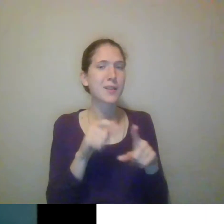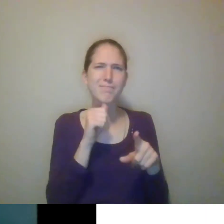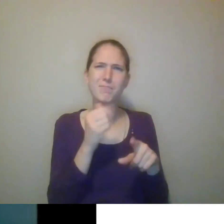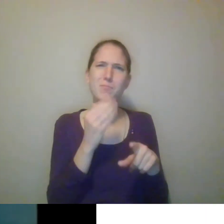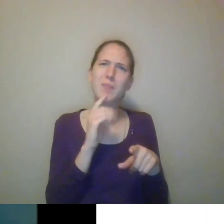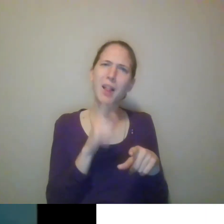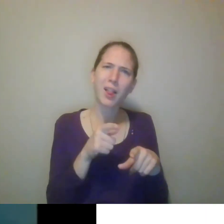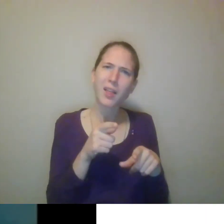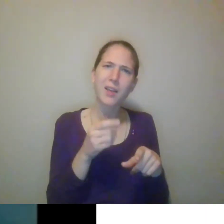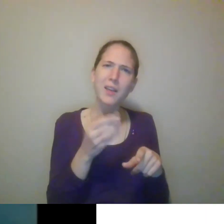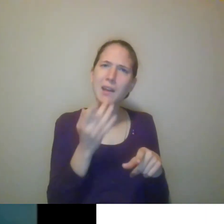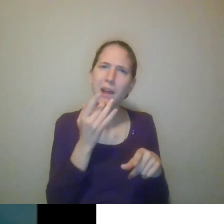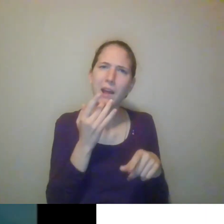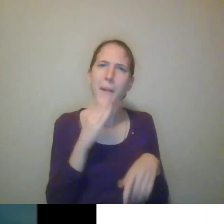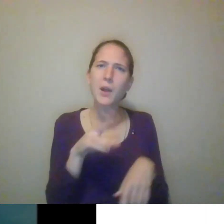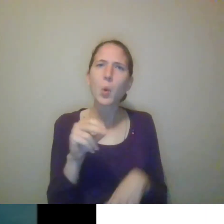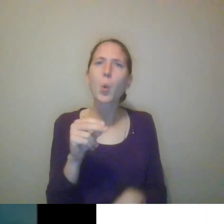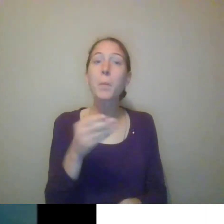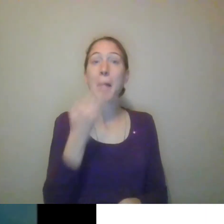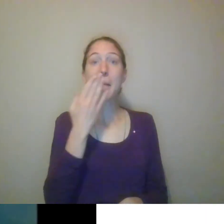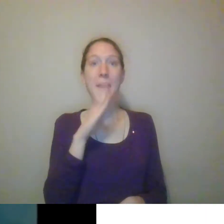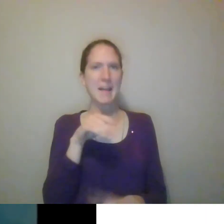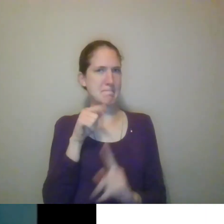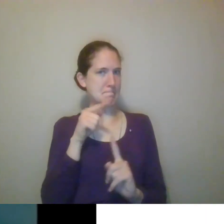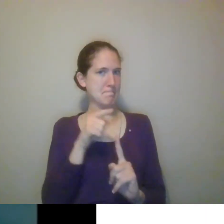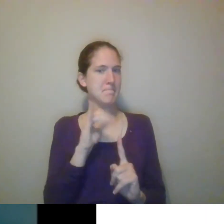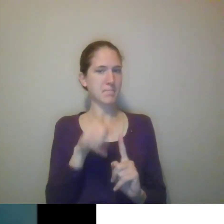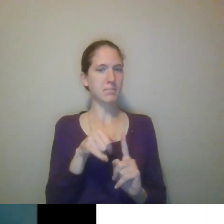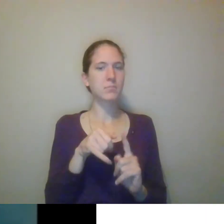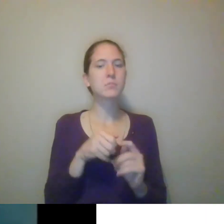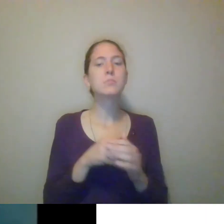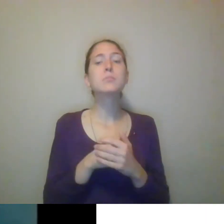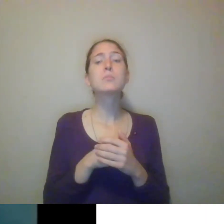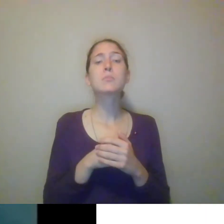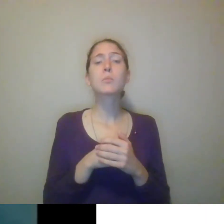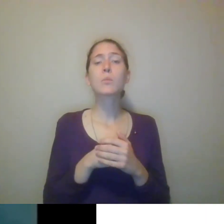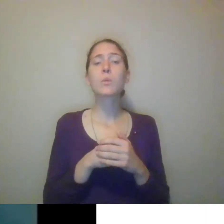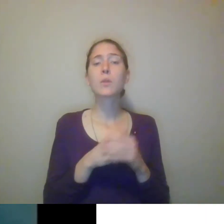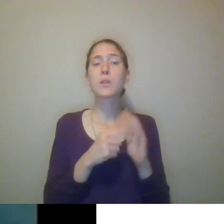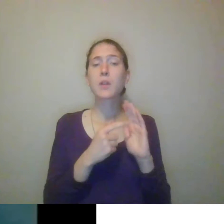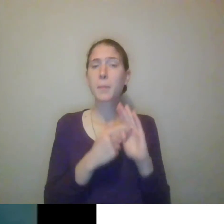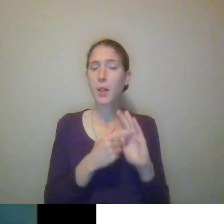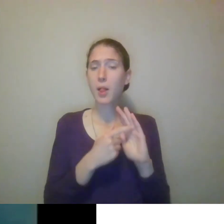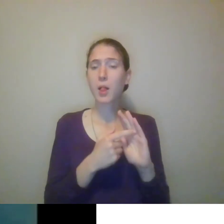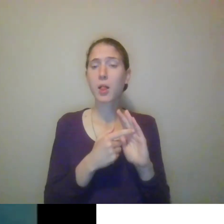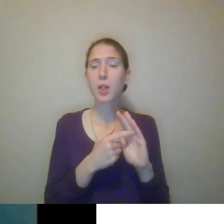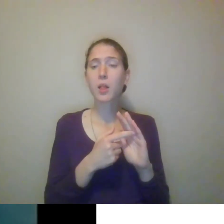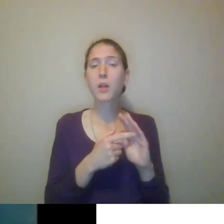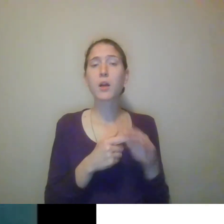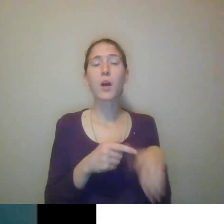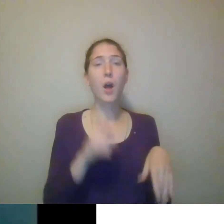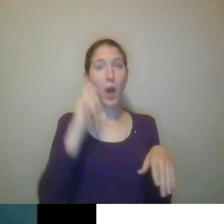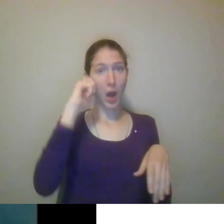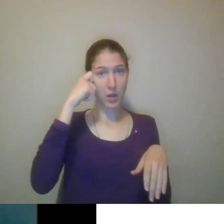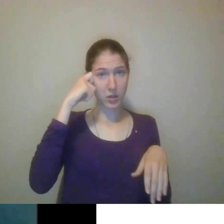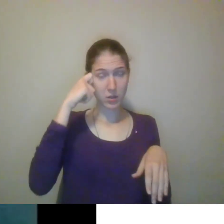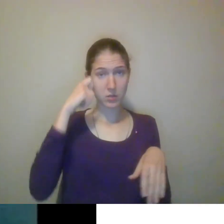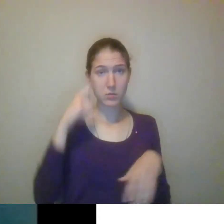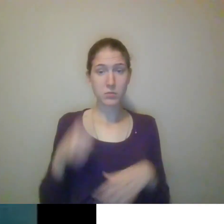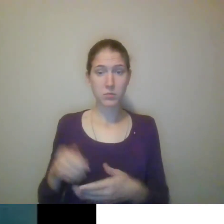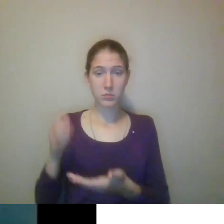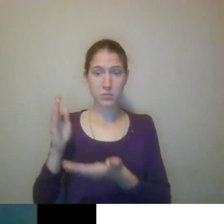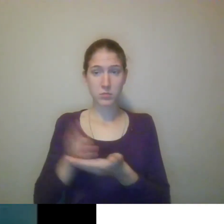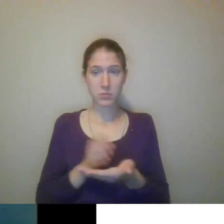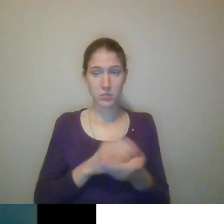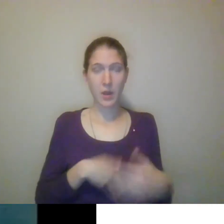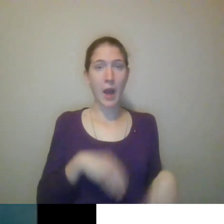eating doesn't taste bad; it smells bad. All right? And here's an experiment you can try. Some of you may have done this. Take a piece of onion